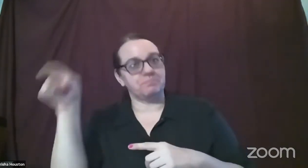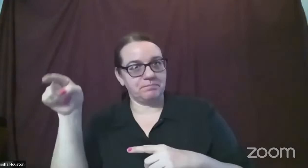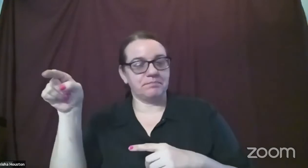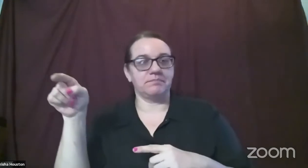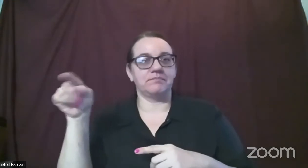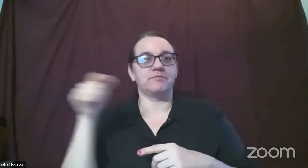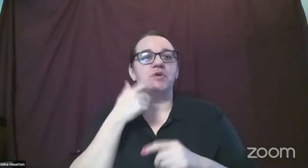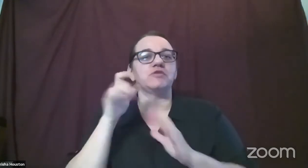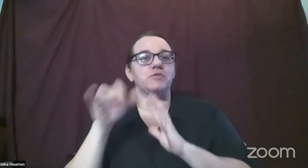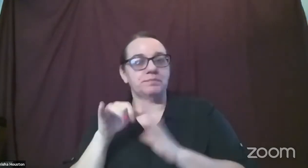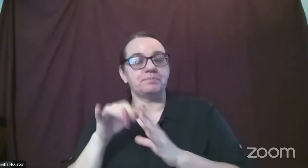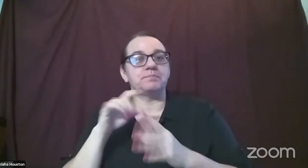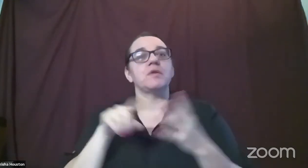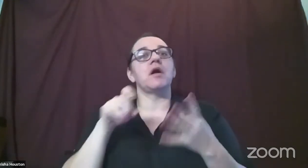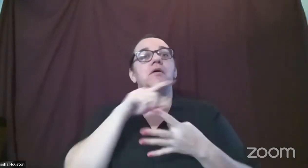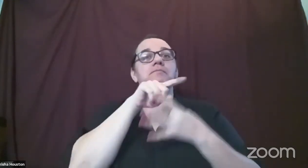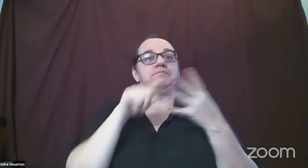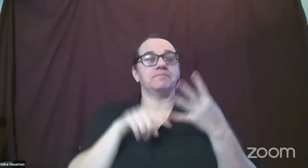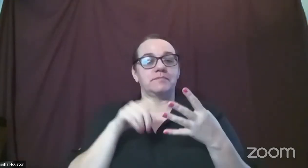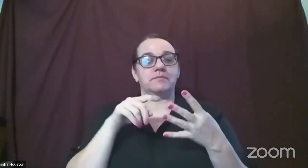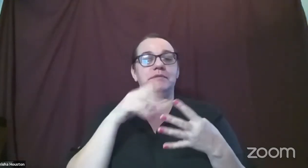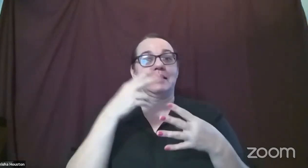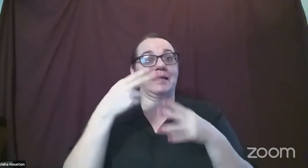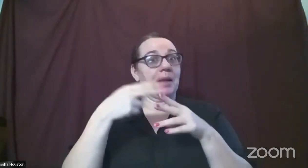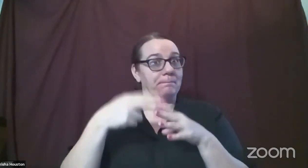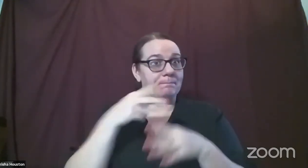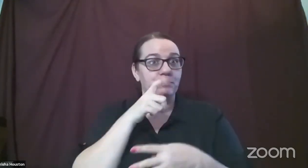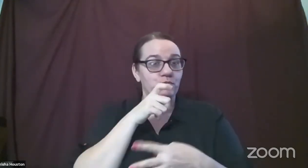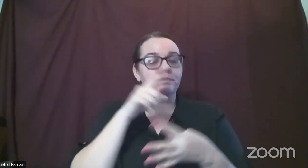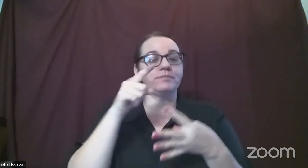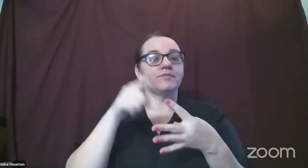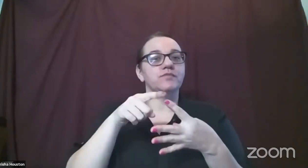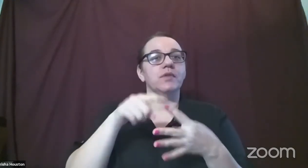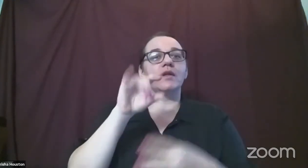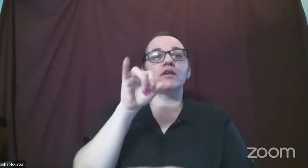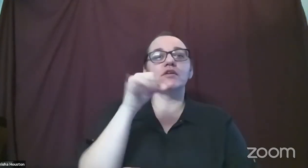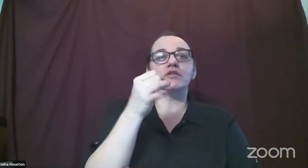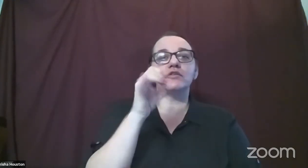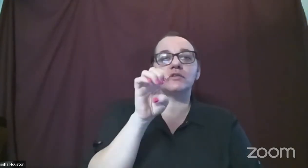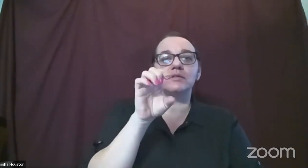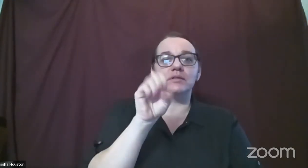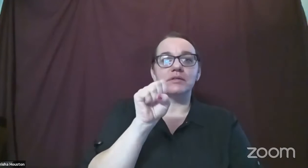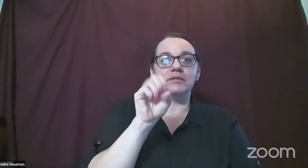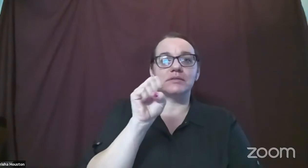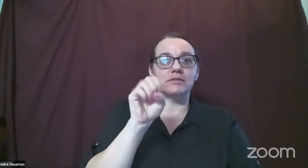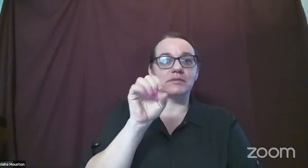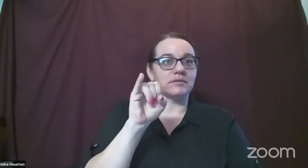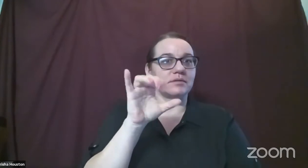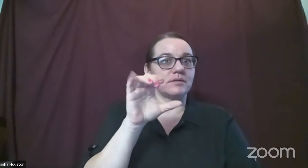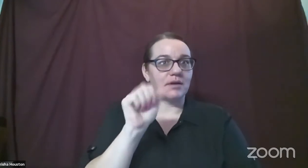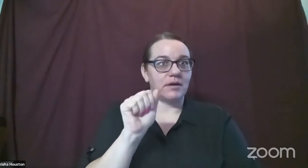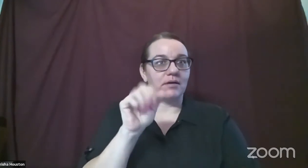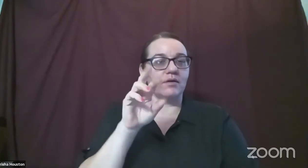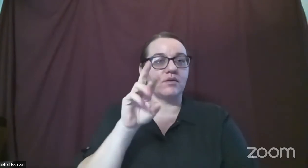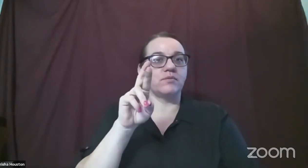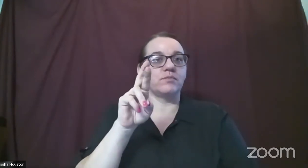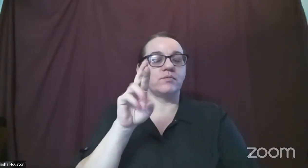us now. The other is watching through YouTube. And the names of those individuals are